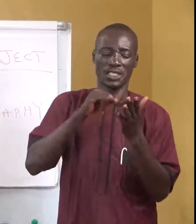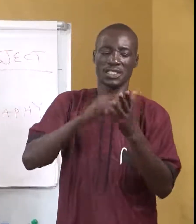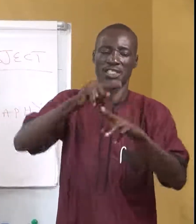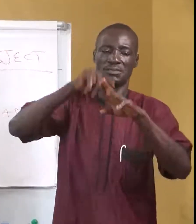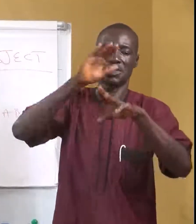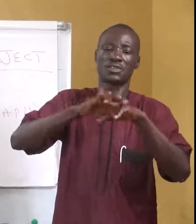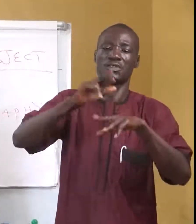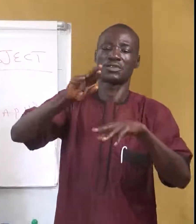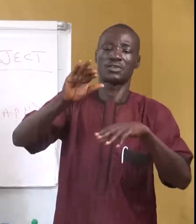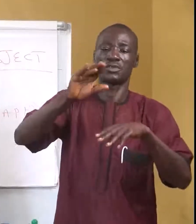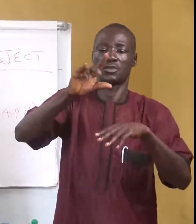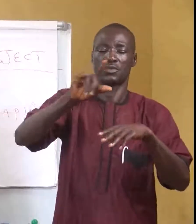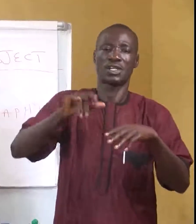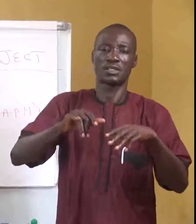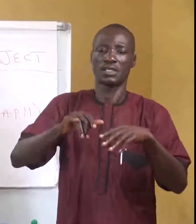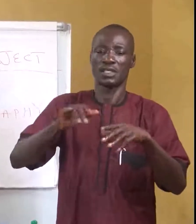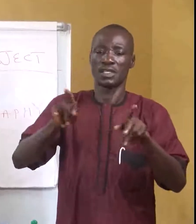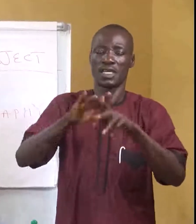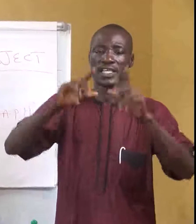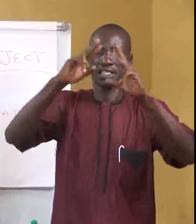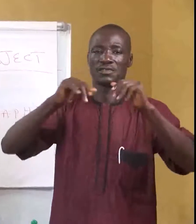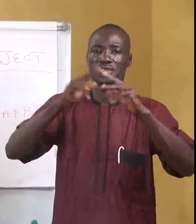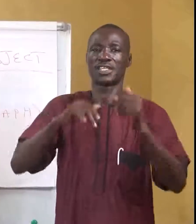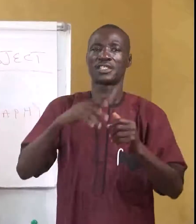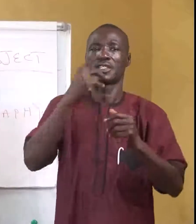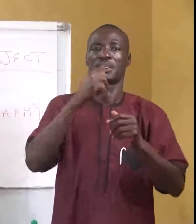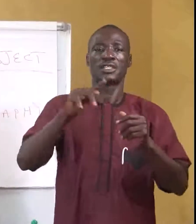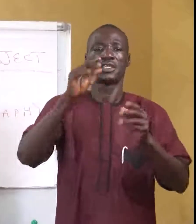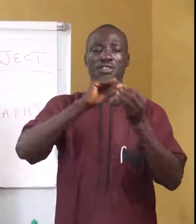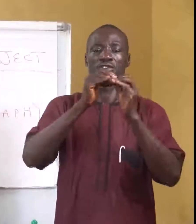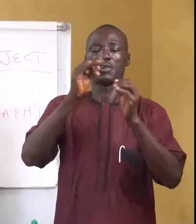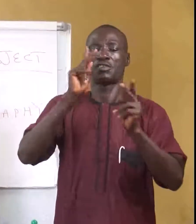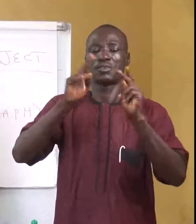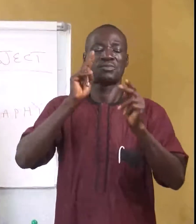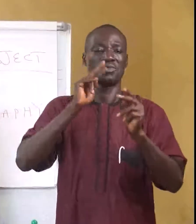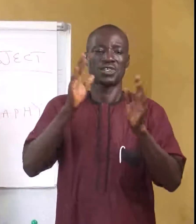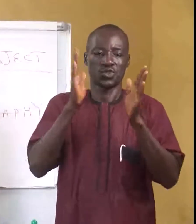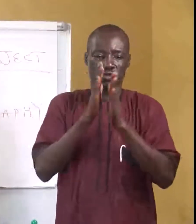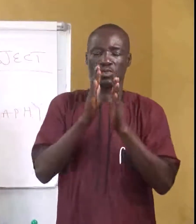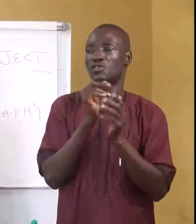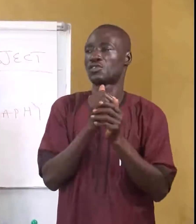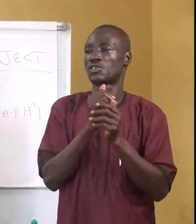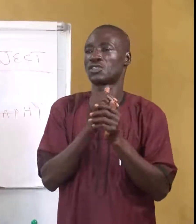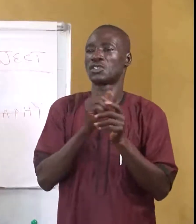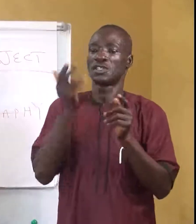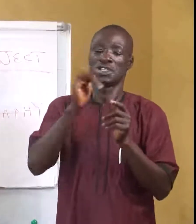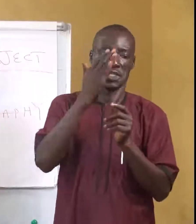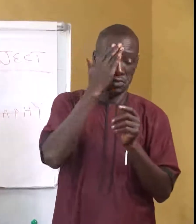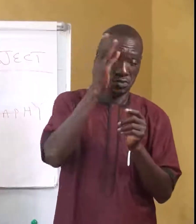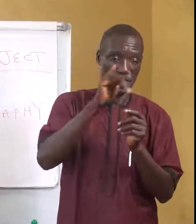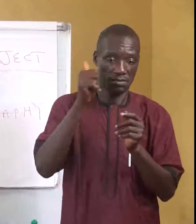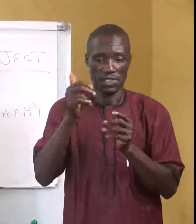In rural settlement, the population is small, whereby they know